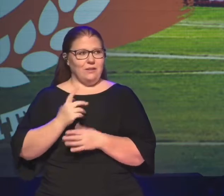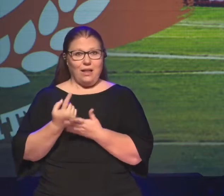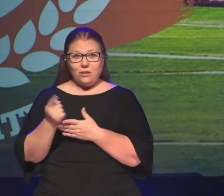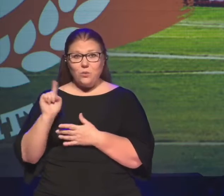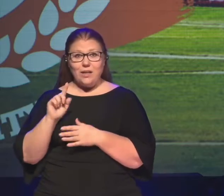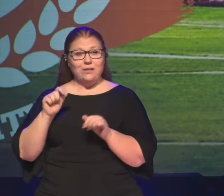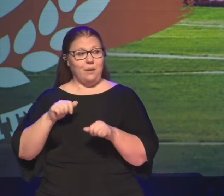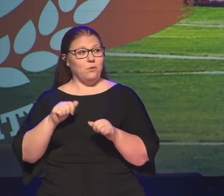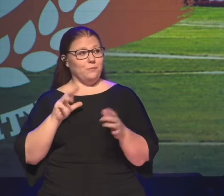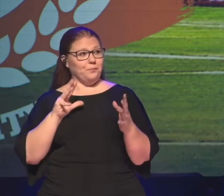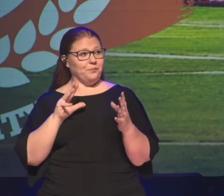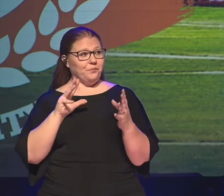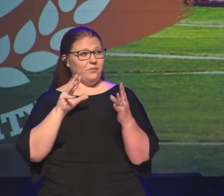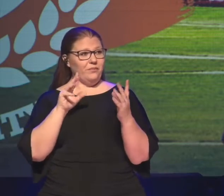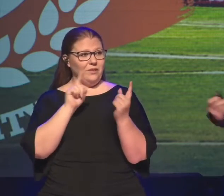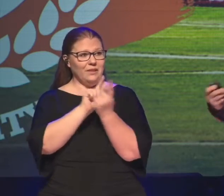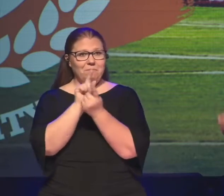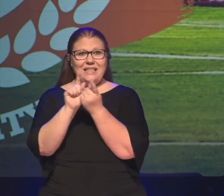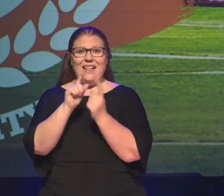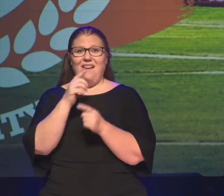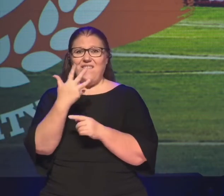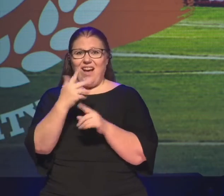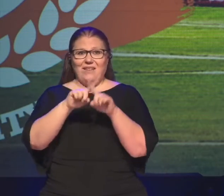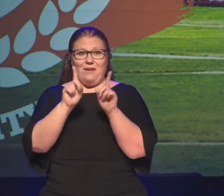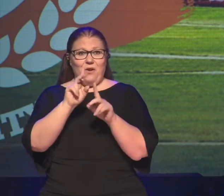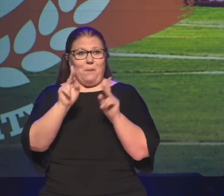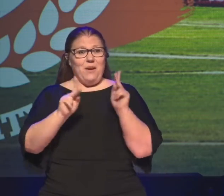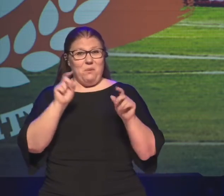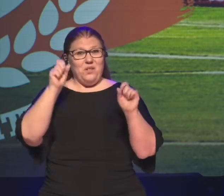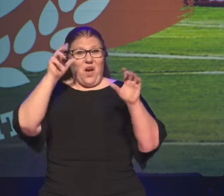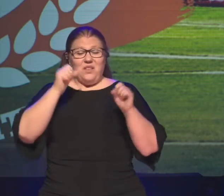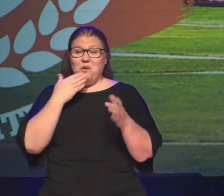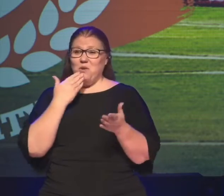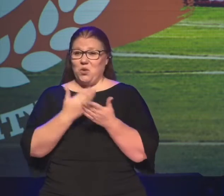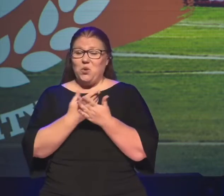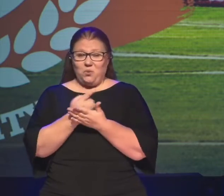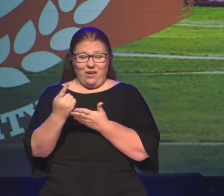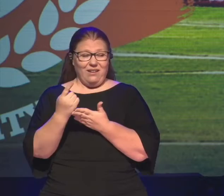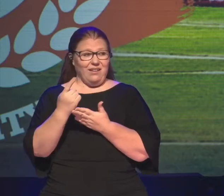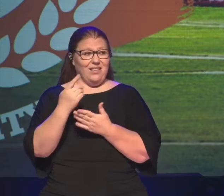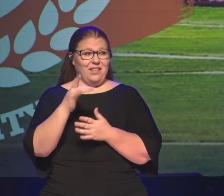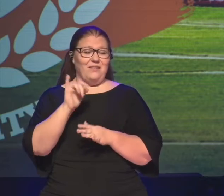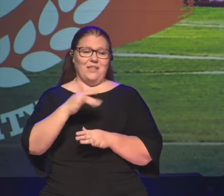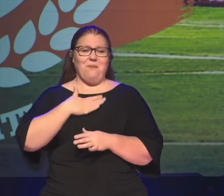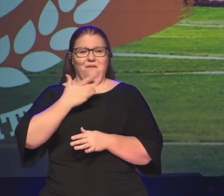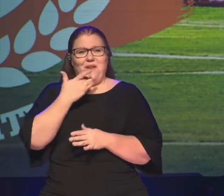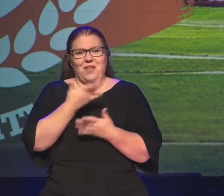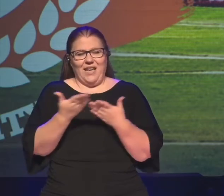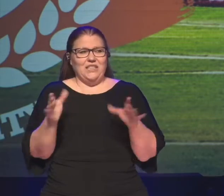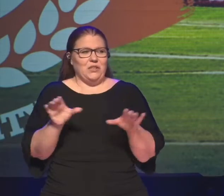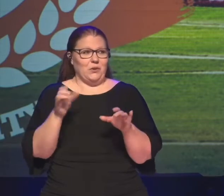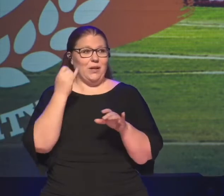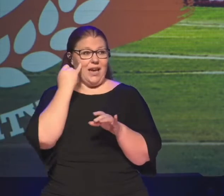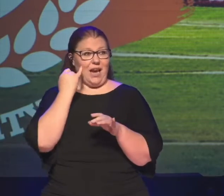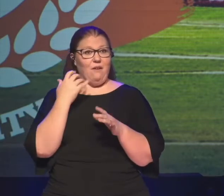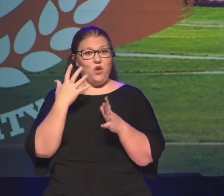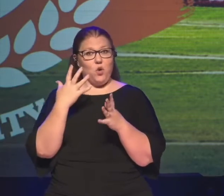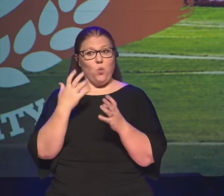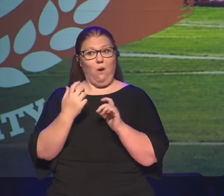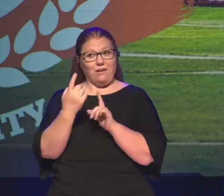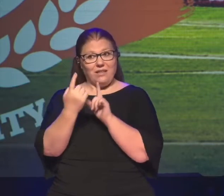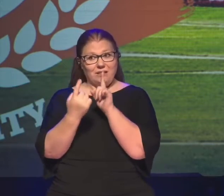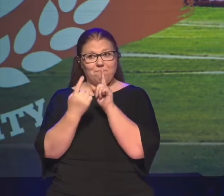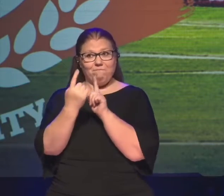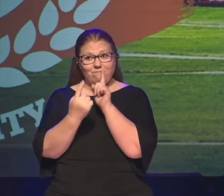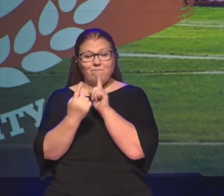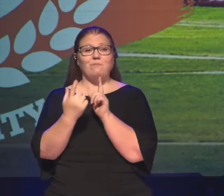able to get together with 5 different people. It was awesome. It was a good week. It was a great week. That's one of my favorite things to do. So if you'd love to get together, I would love to get together.